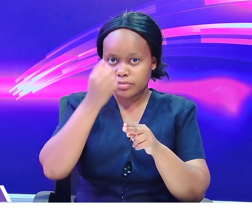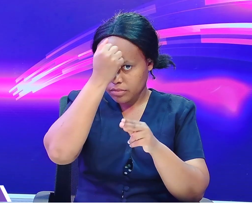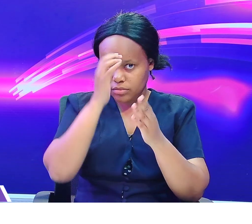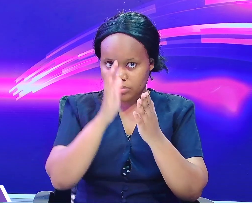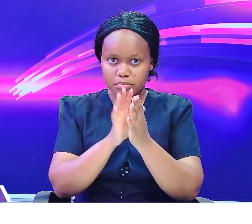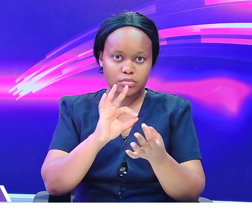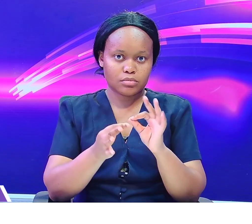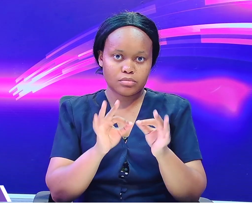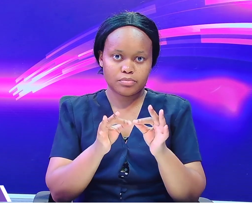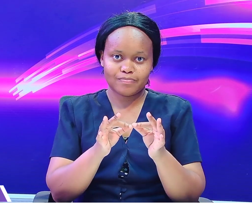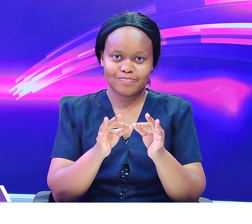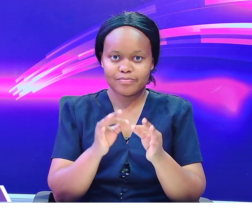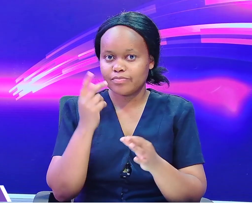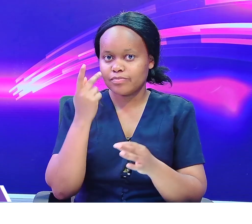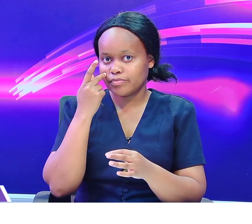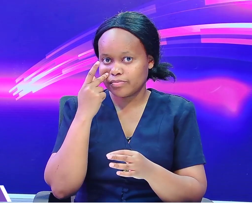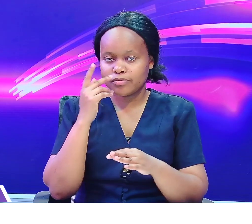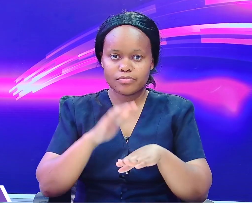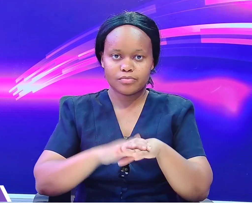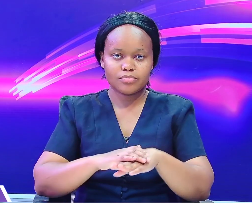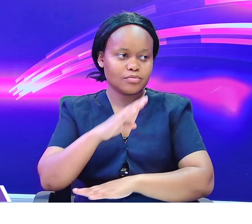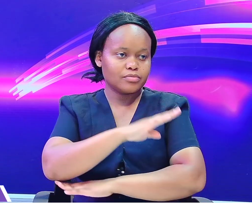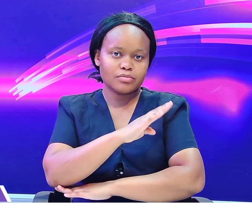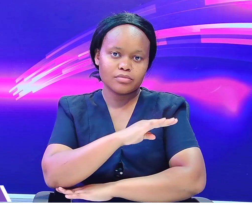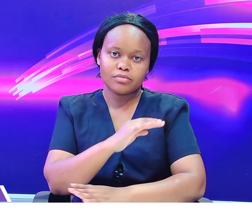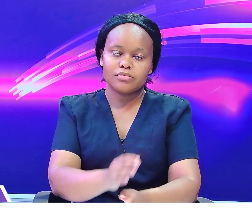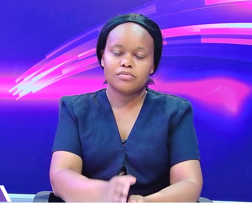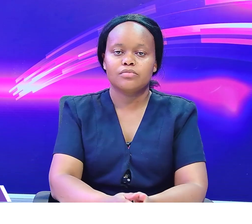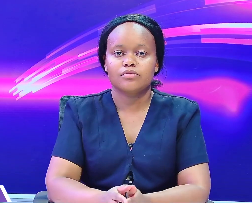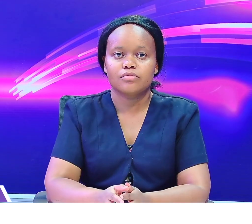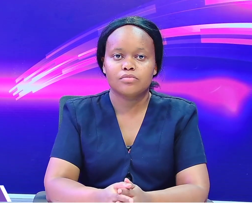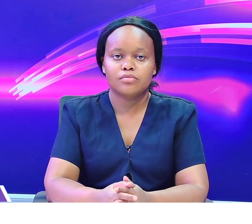and this is my sign name, sign language interpreter, Esther Kindi. See you on the Prime News.